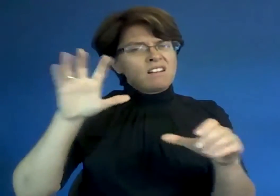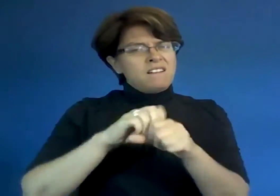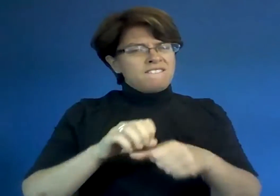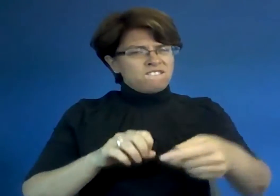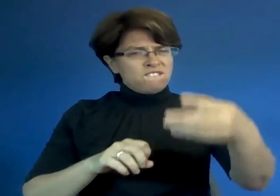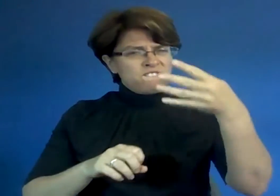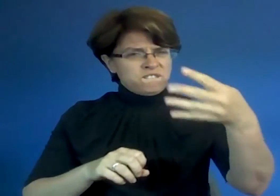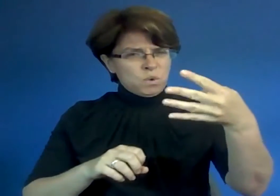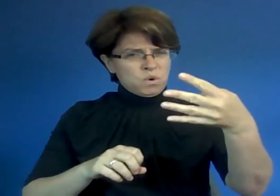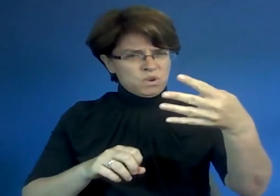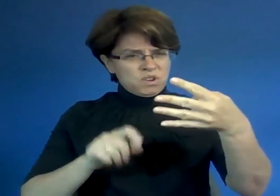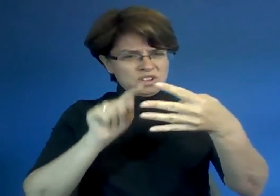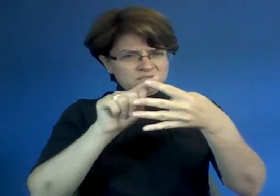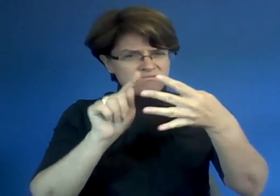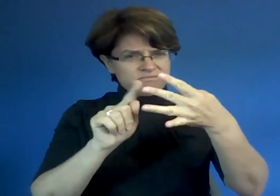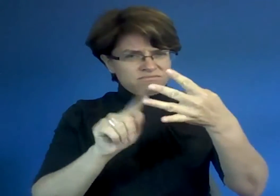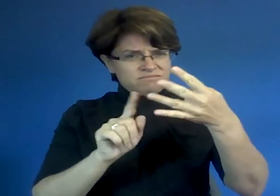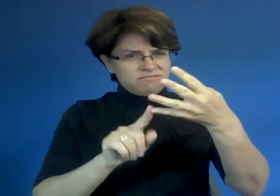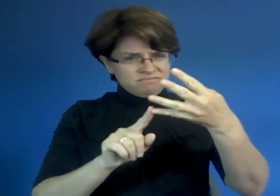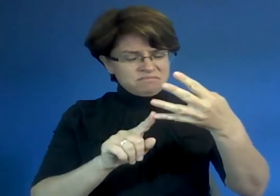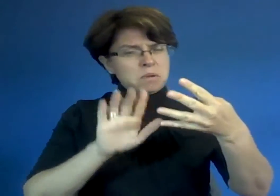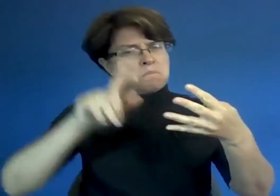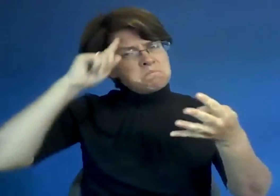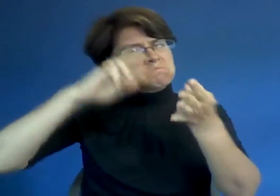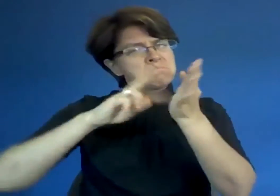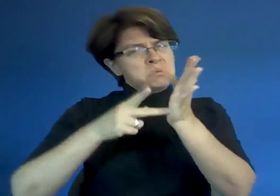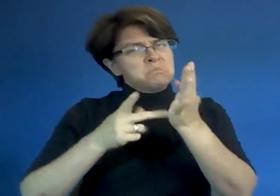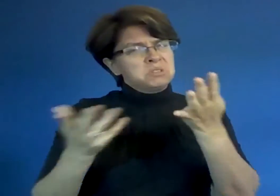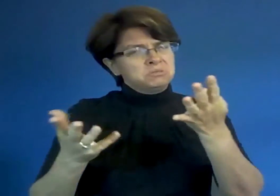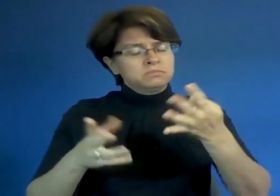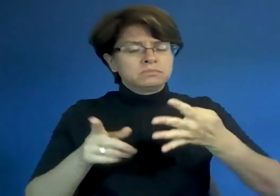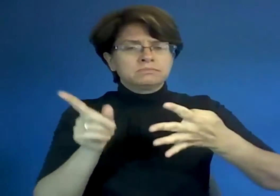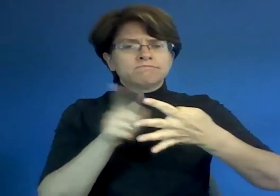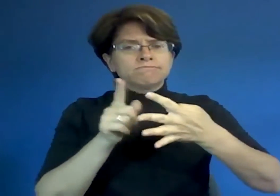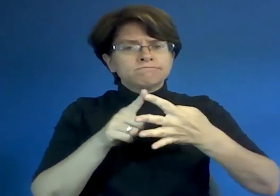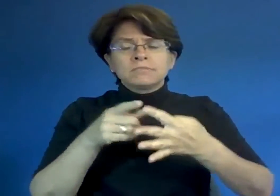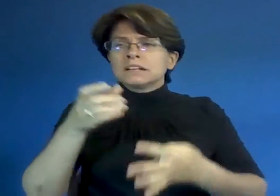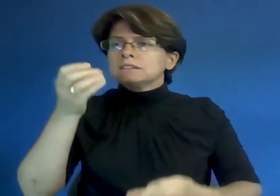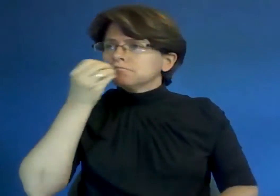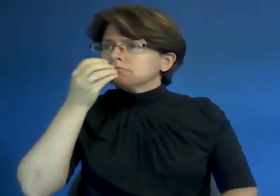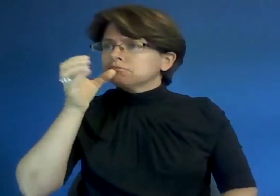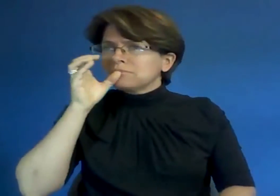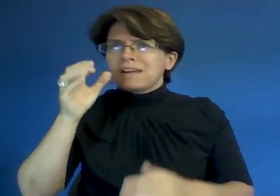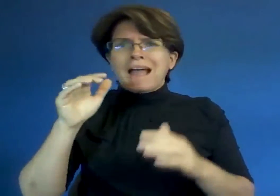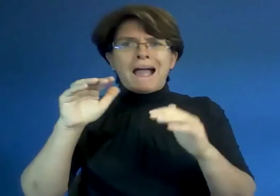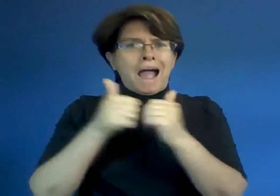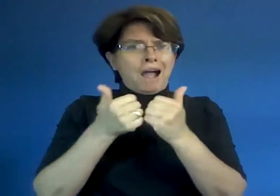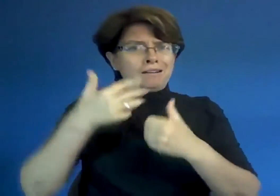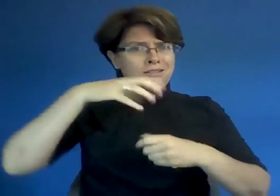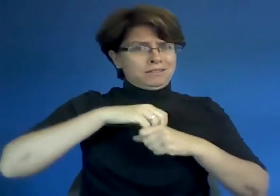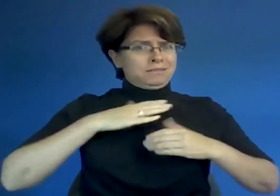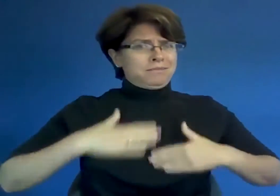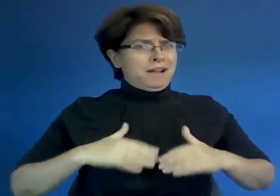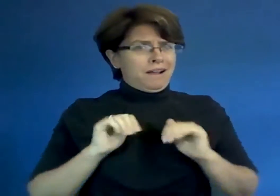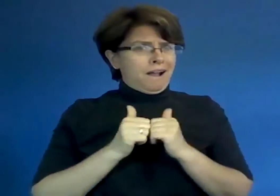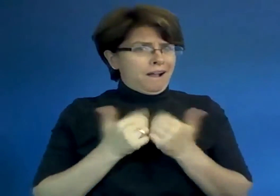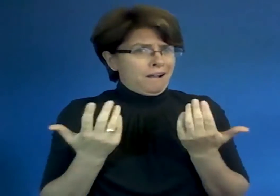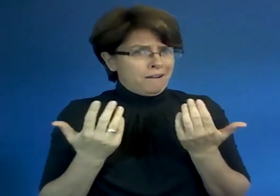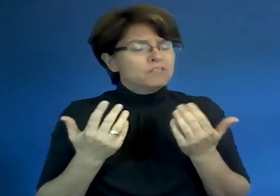digestive system is absorption. Absorption involves moving tiny nutrients from the digestive system actually into the